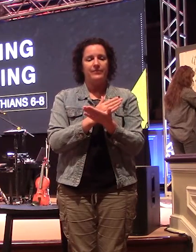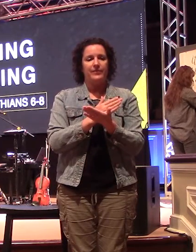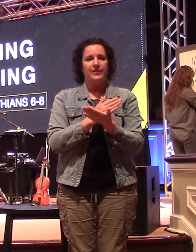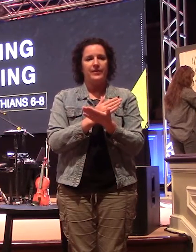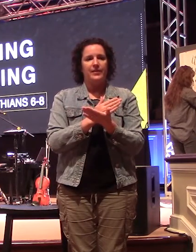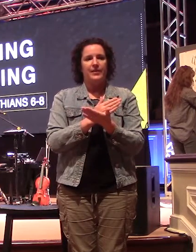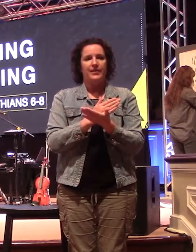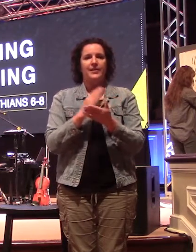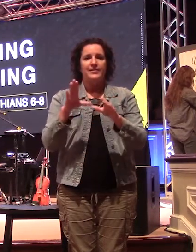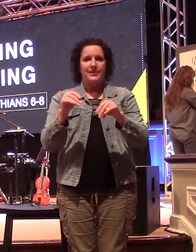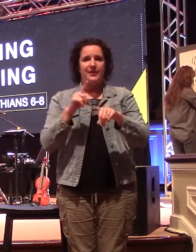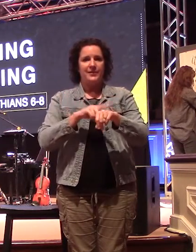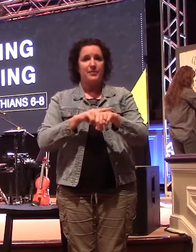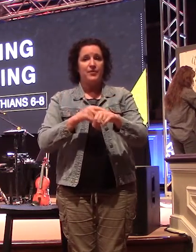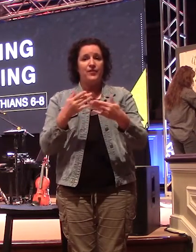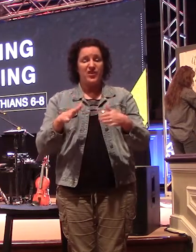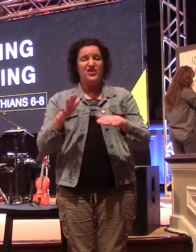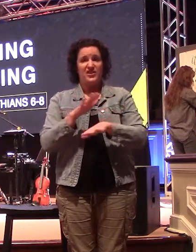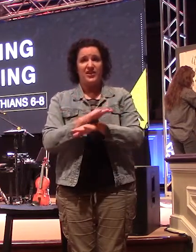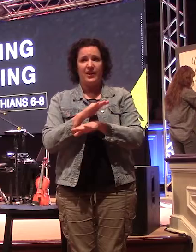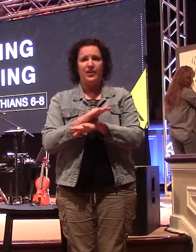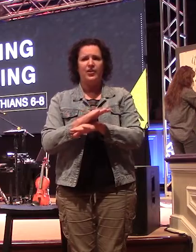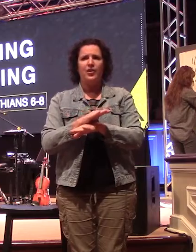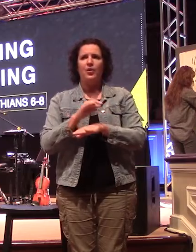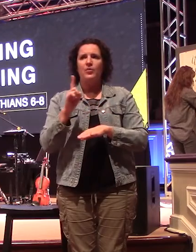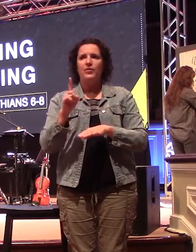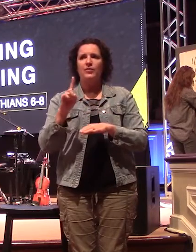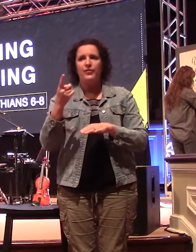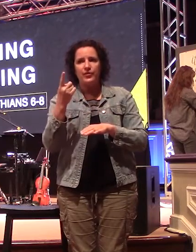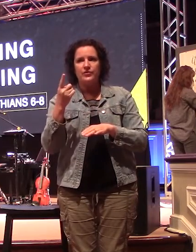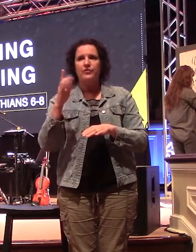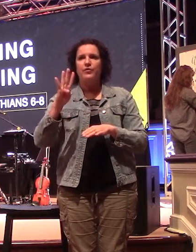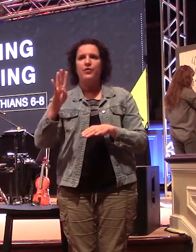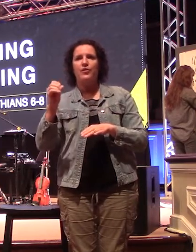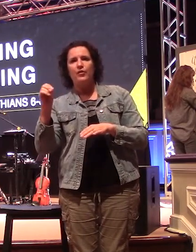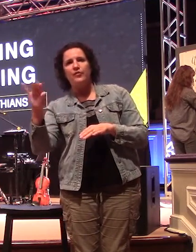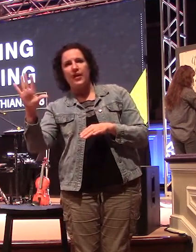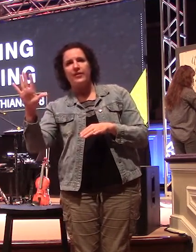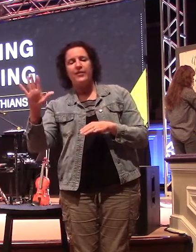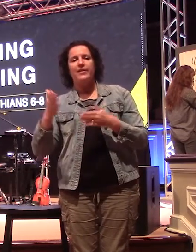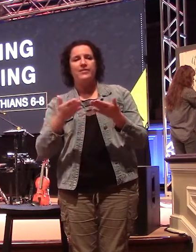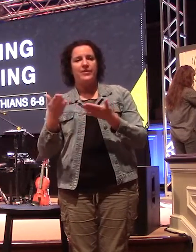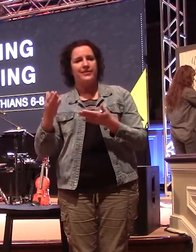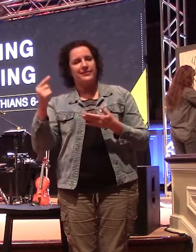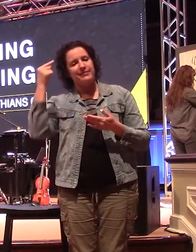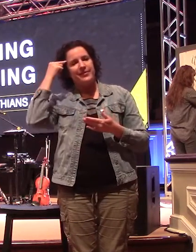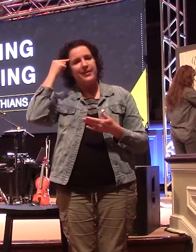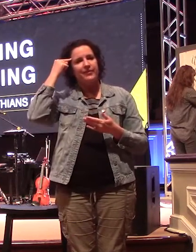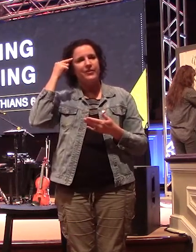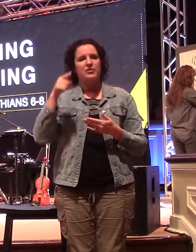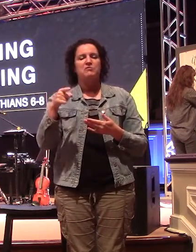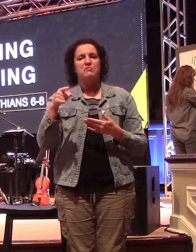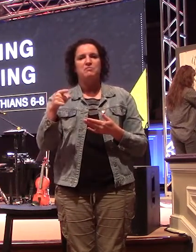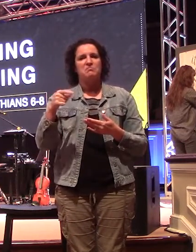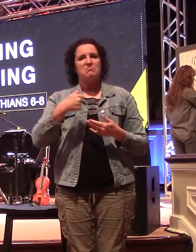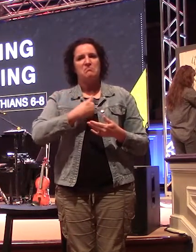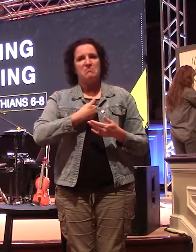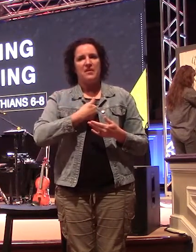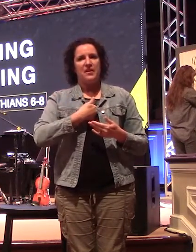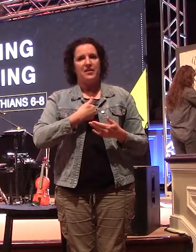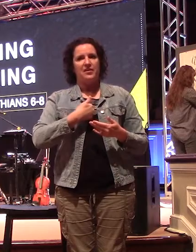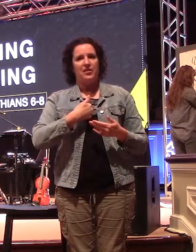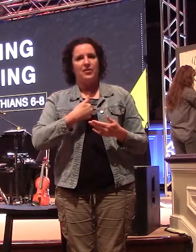the time to finish it. What are the first 4 or 5 things that come to your mind that you own? A hunting rifle,